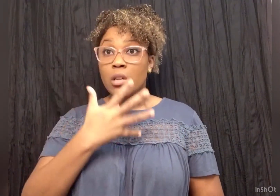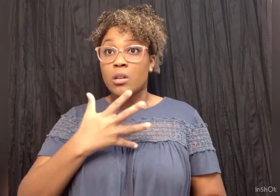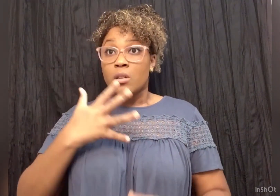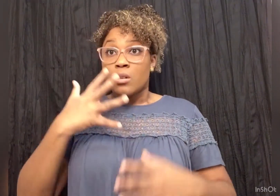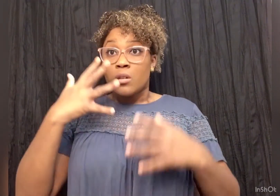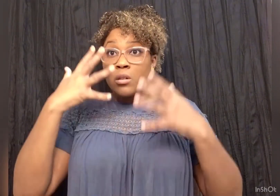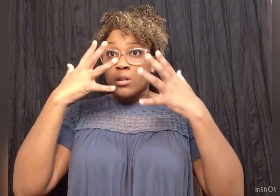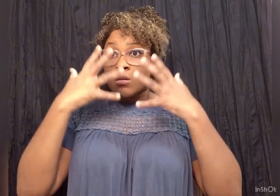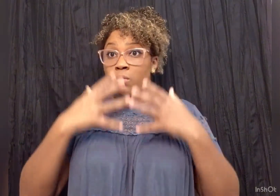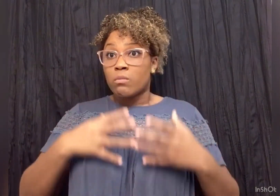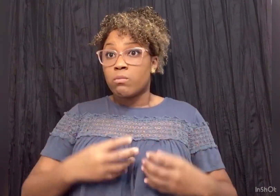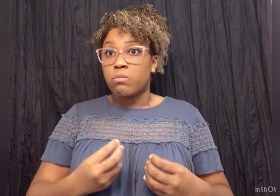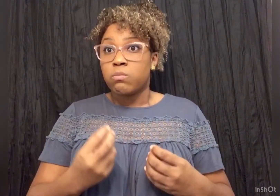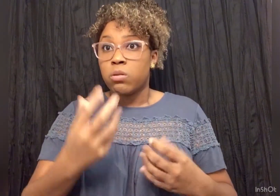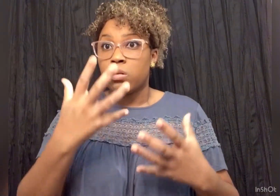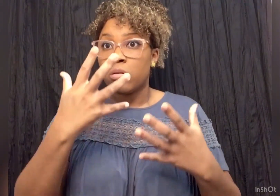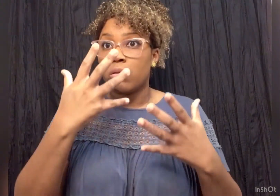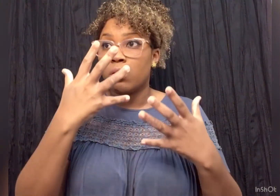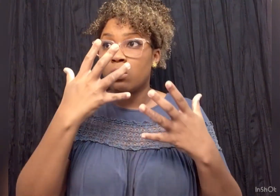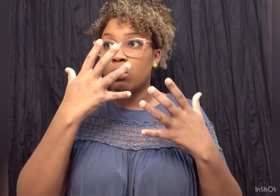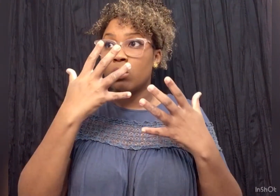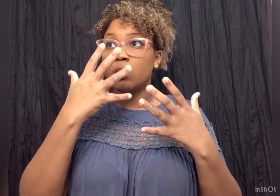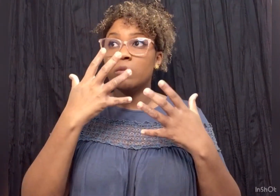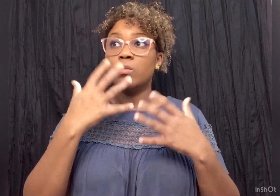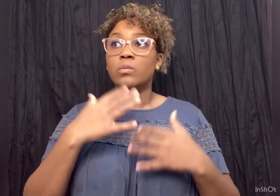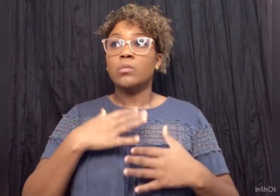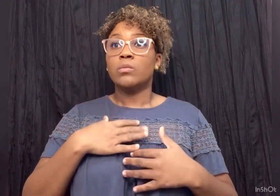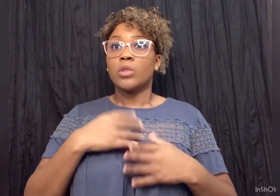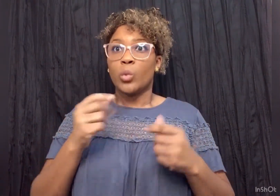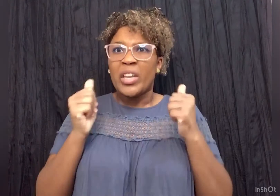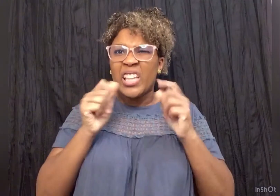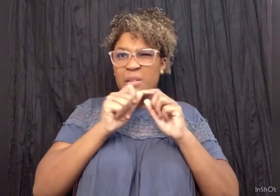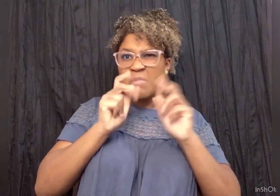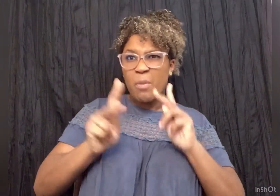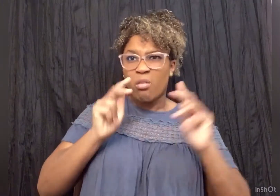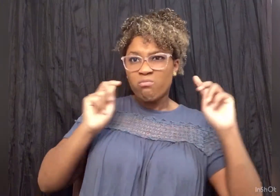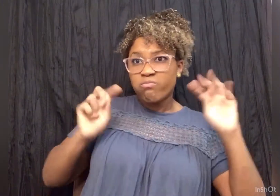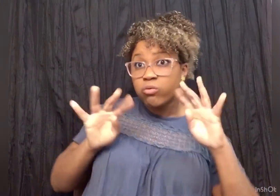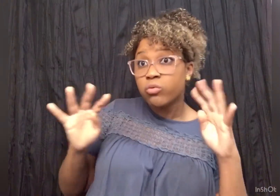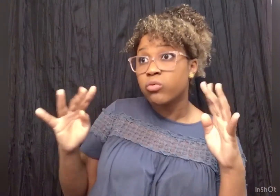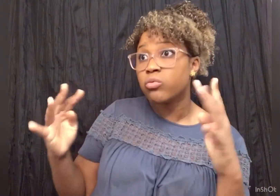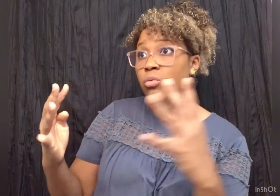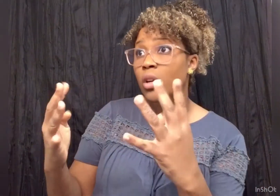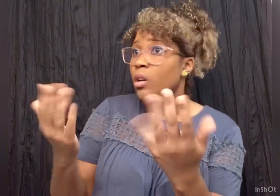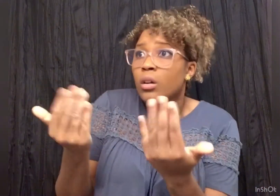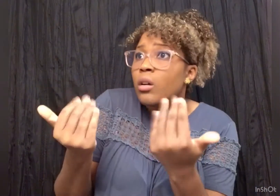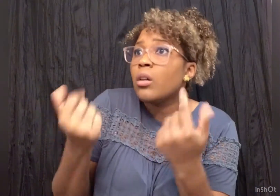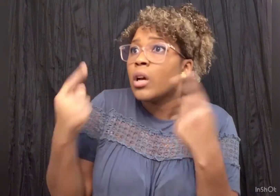color. He was quickly surrounded. Tell us what's happening. Say something."